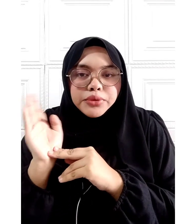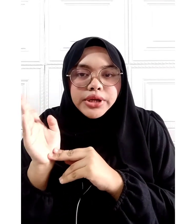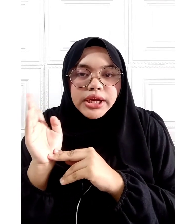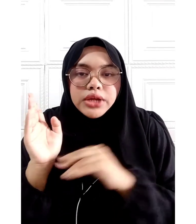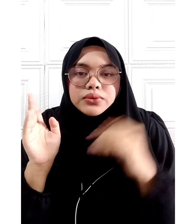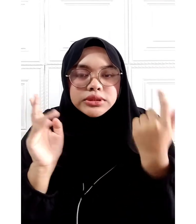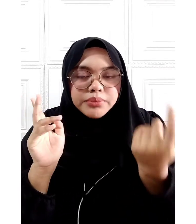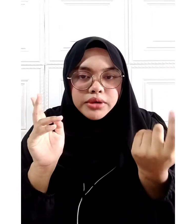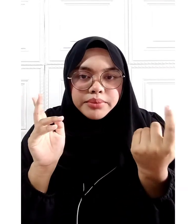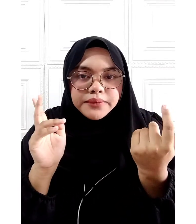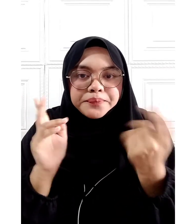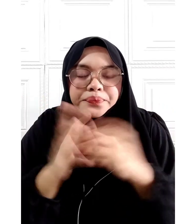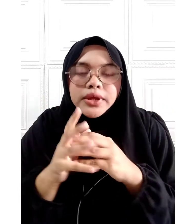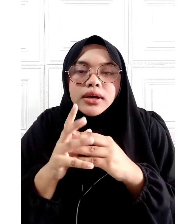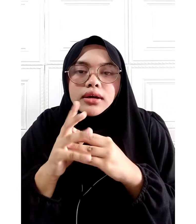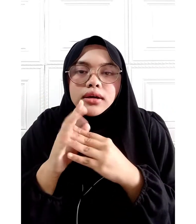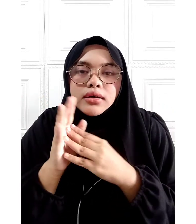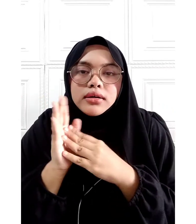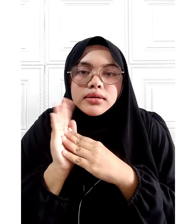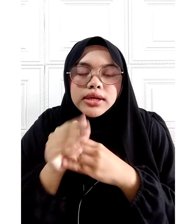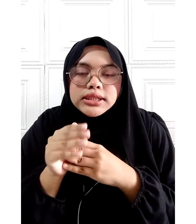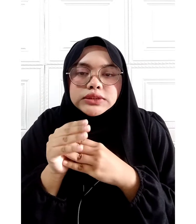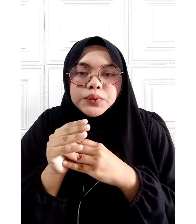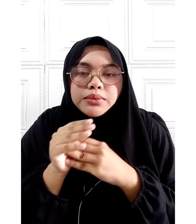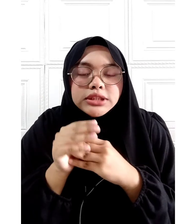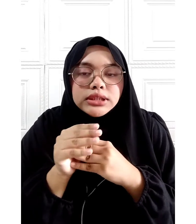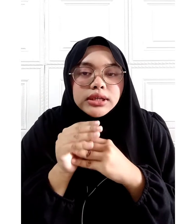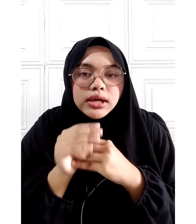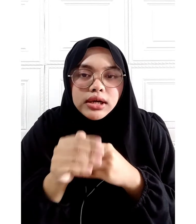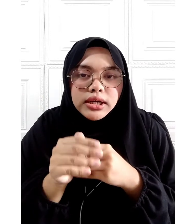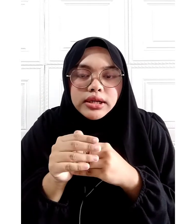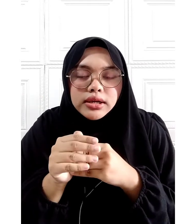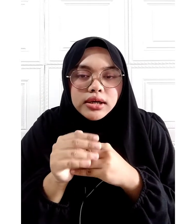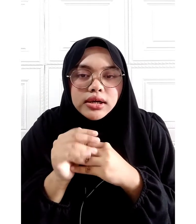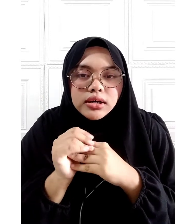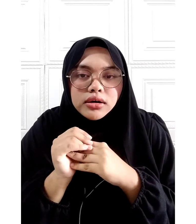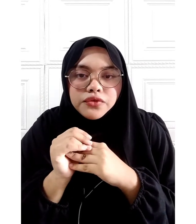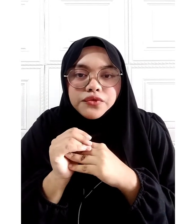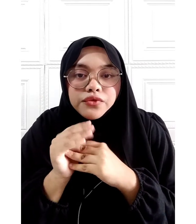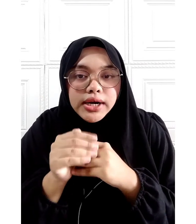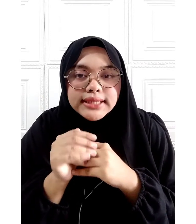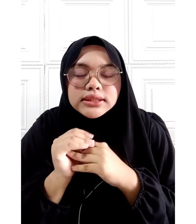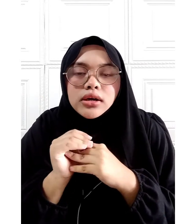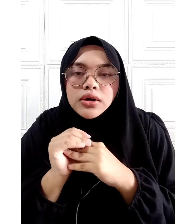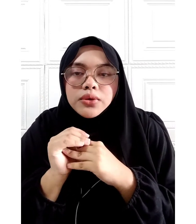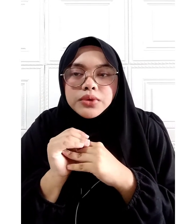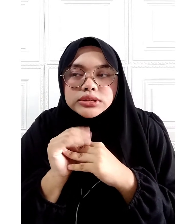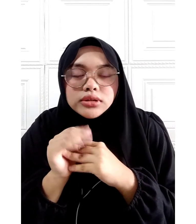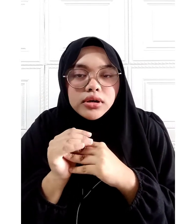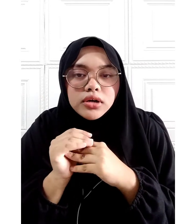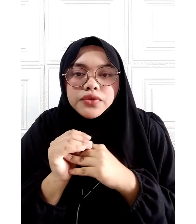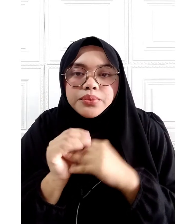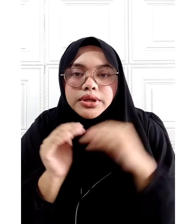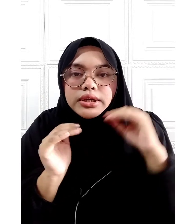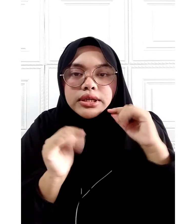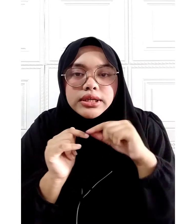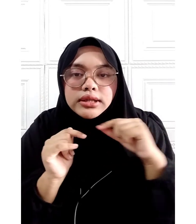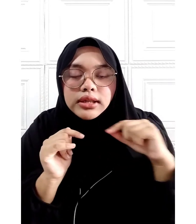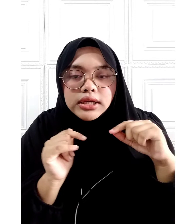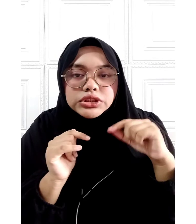support A to support B. Next, we measure the height of rise, which is R, from the heel lines to